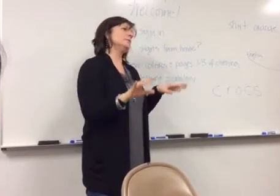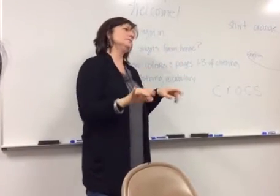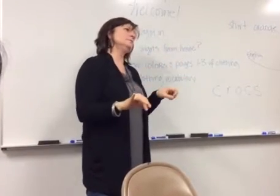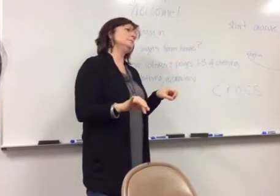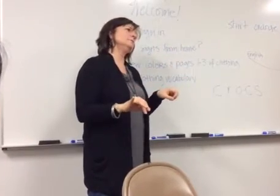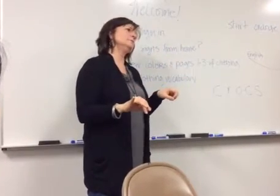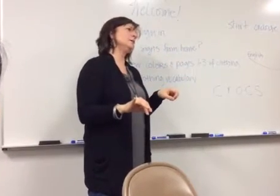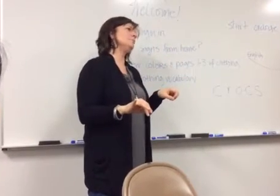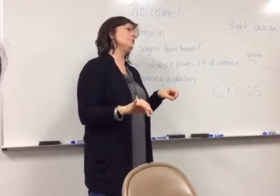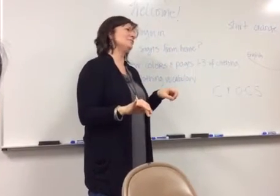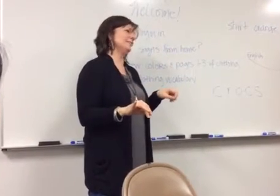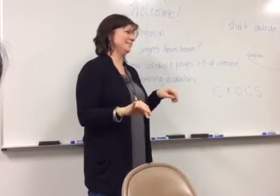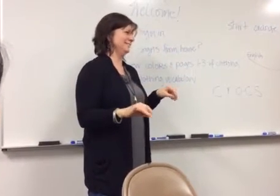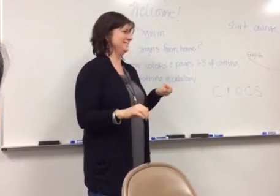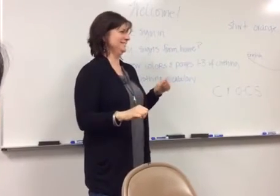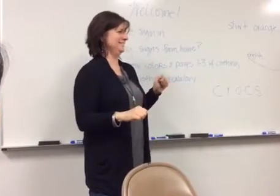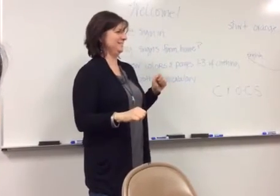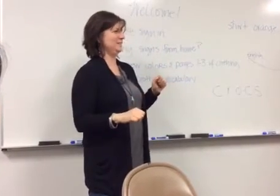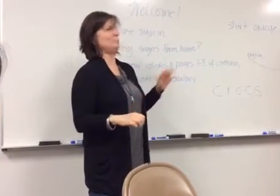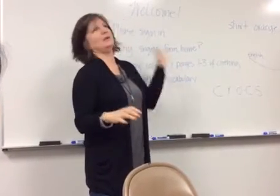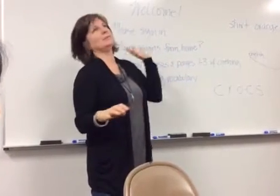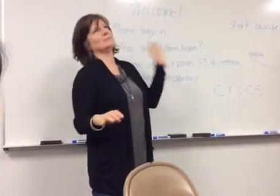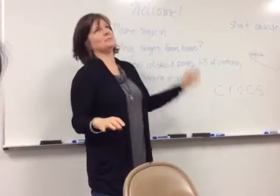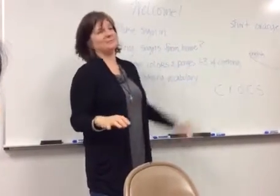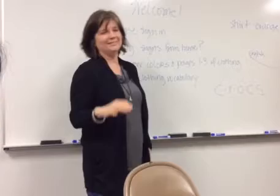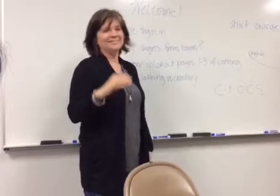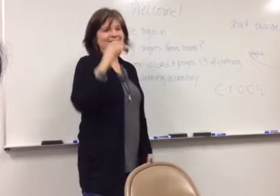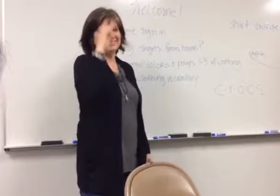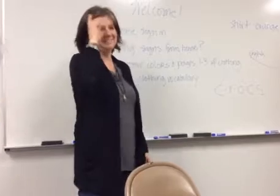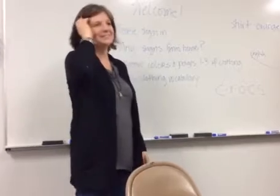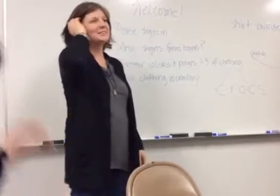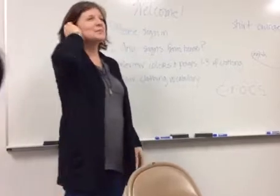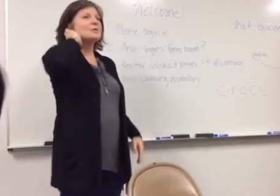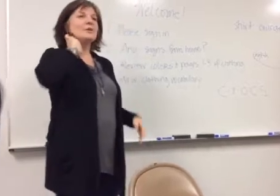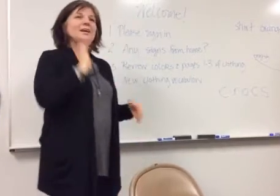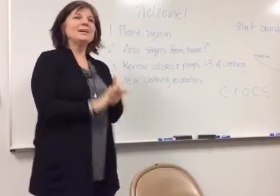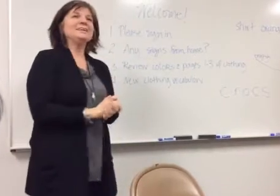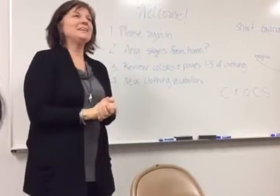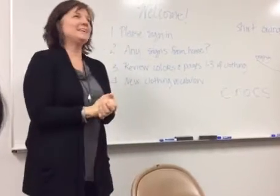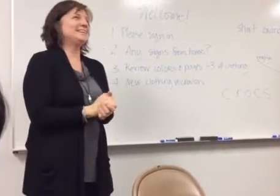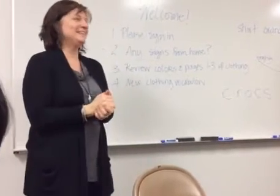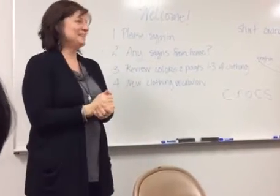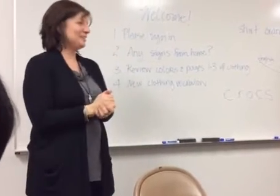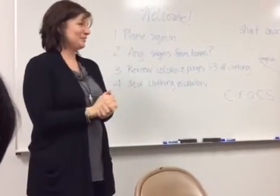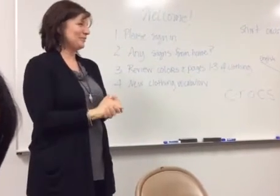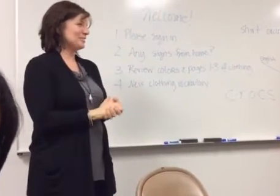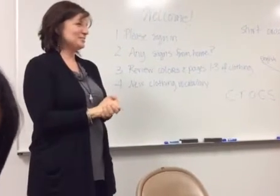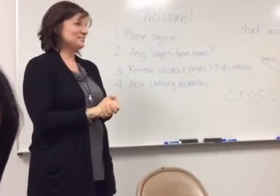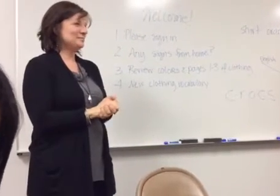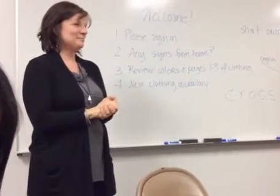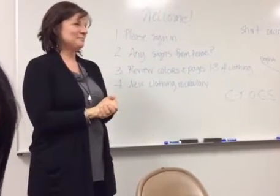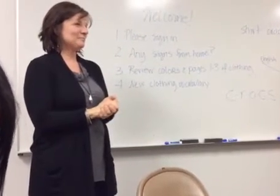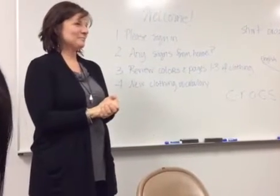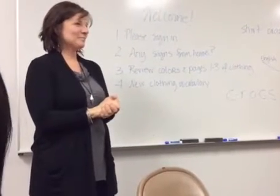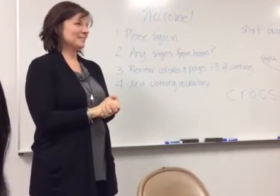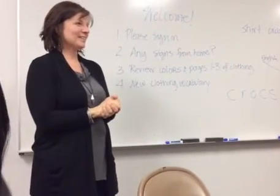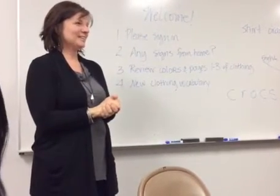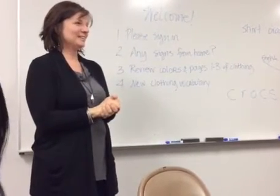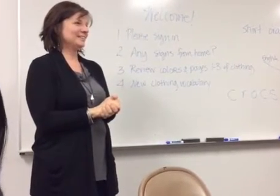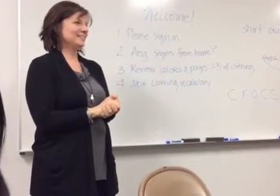Oh, softly. Beautifully. Piles up. Okay, any other questions? It